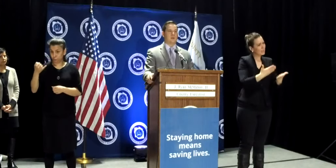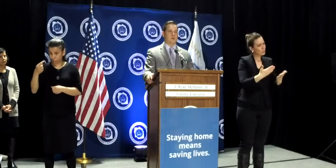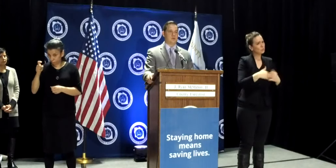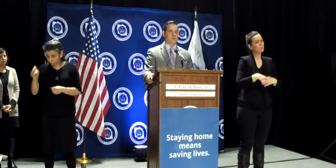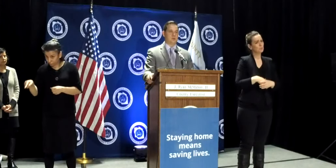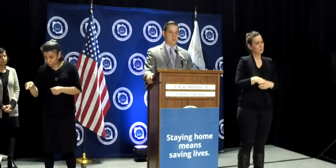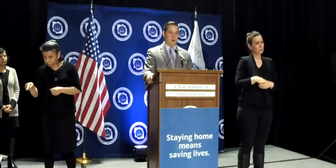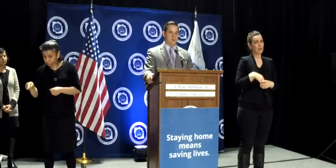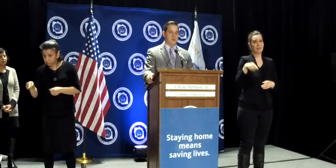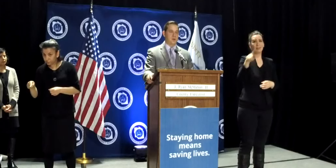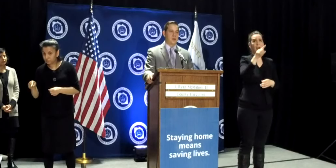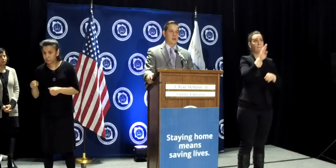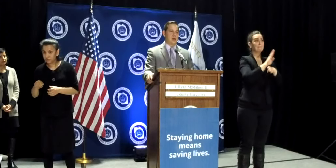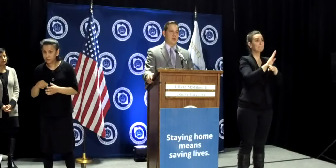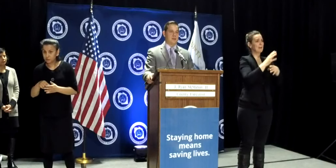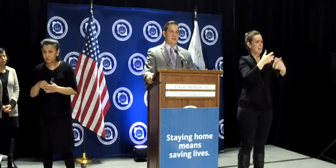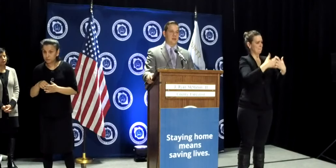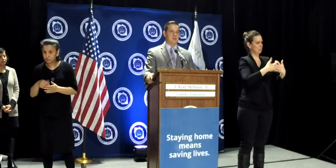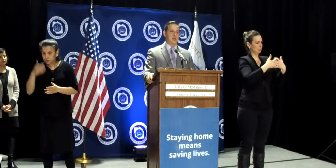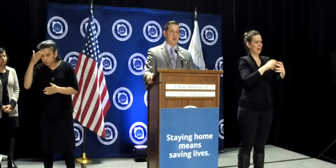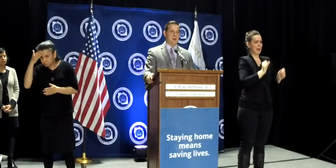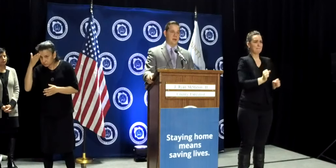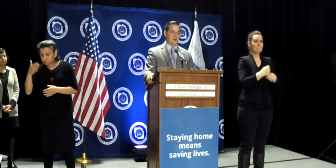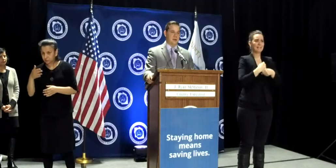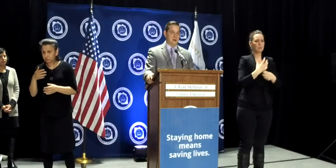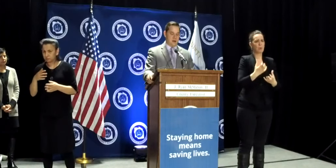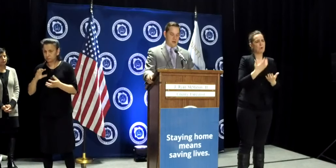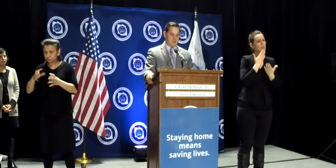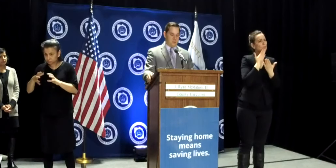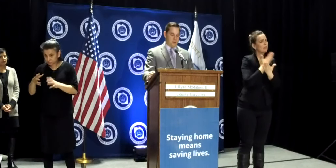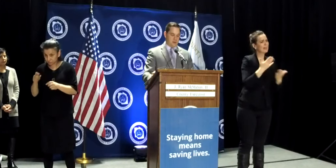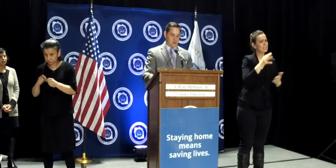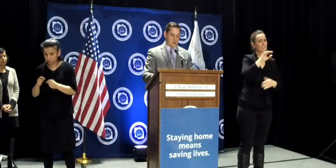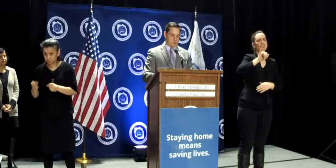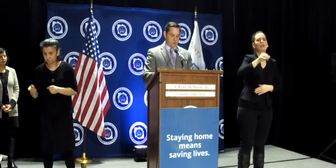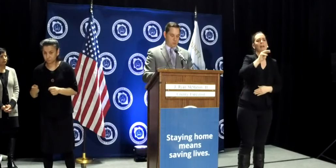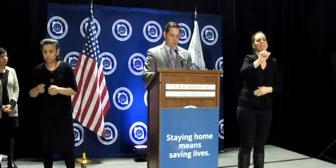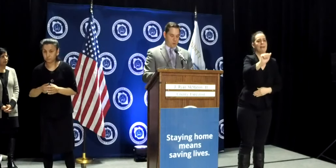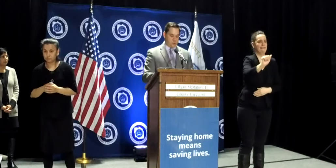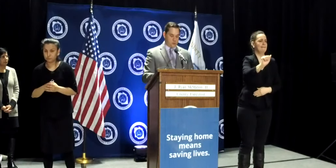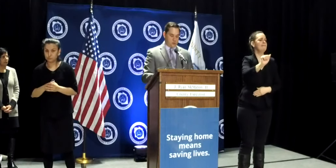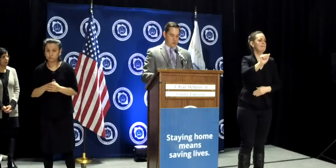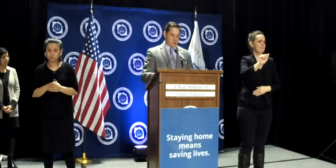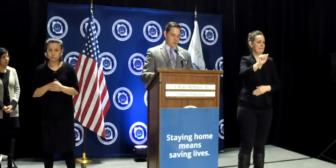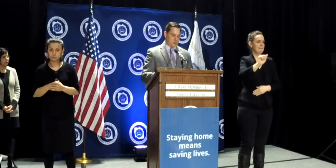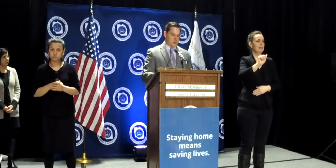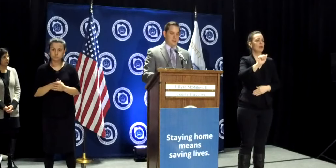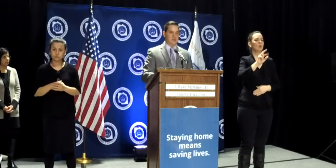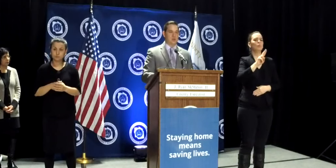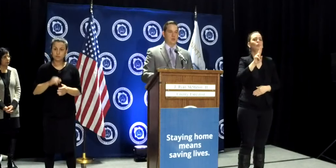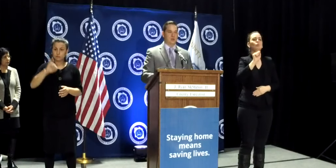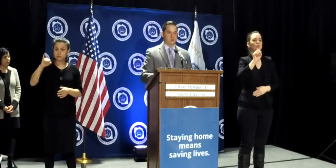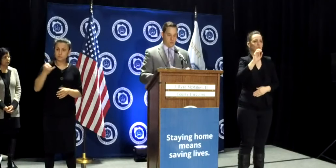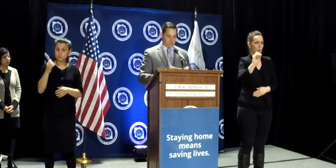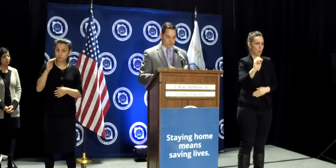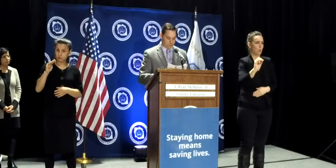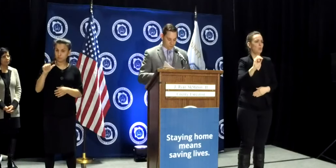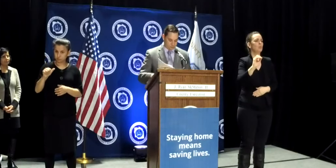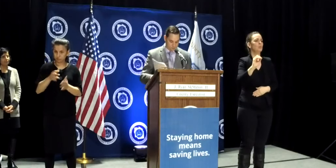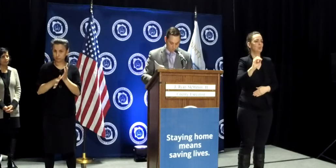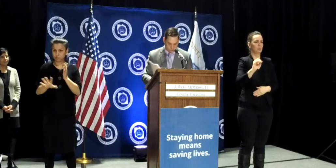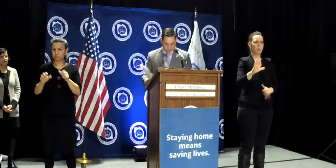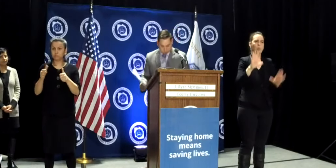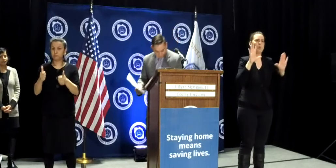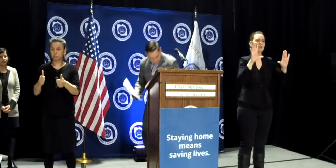ventilators that we've heard so much about. So I want to thank JMA and Russo Produce. Certainly that is good news.